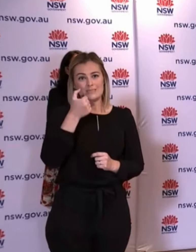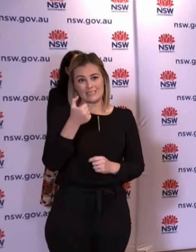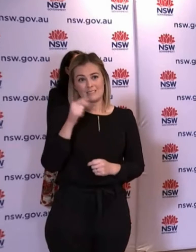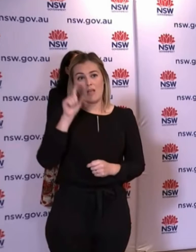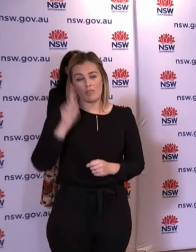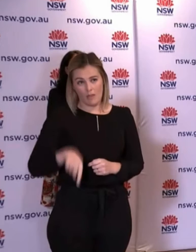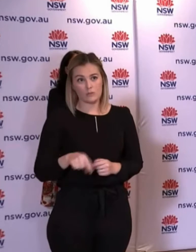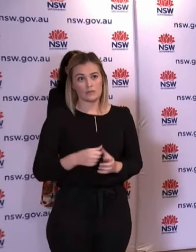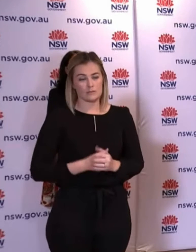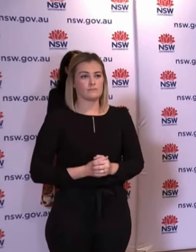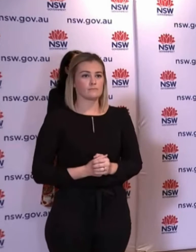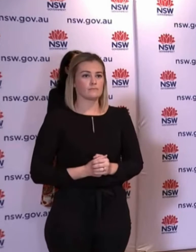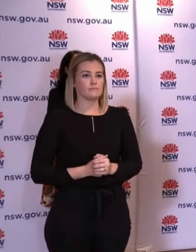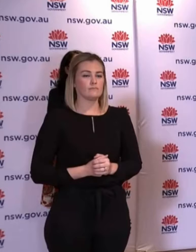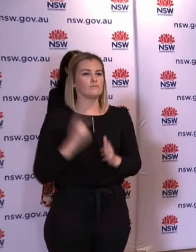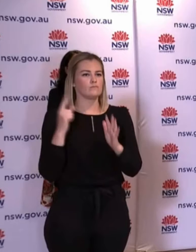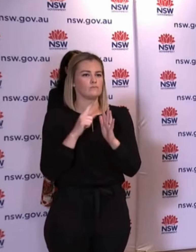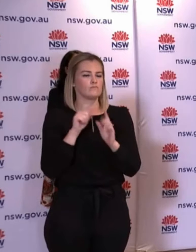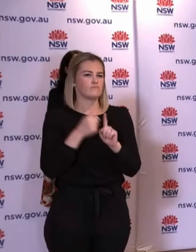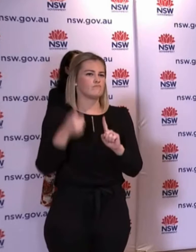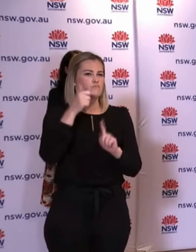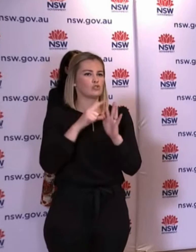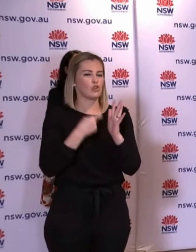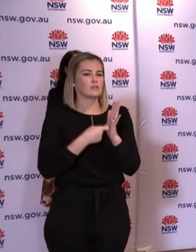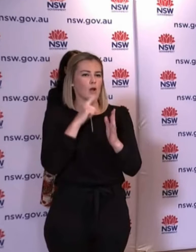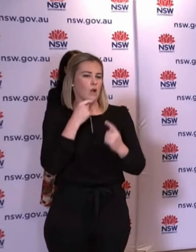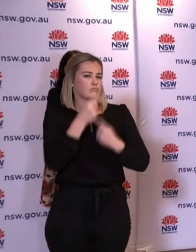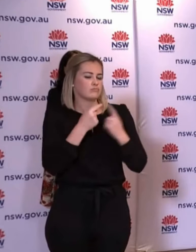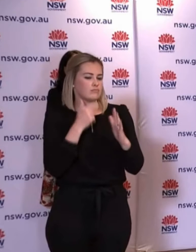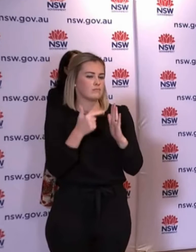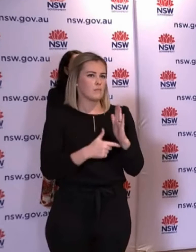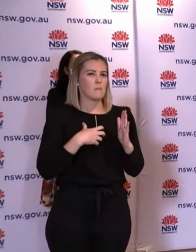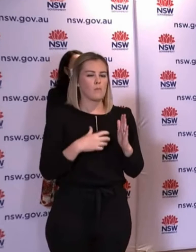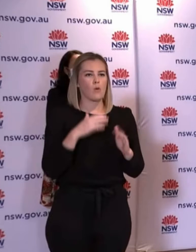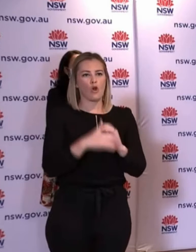206,193. Dr. Gale will have a bit more to say about those tests.